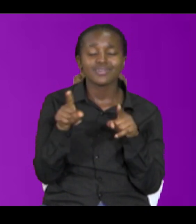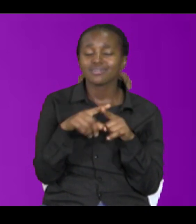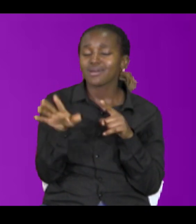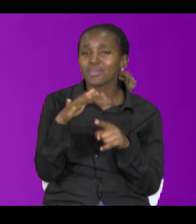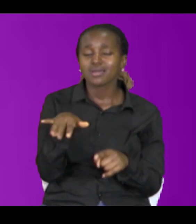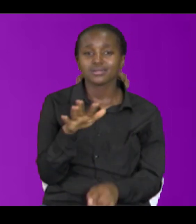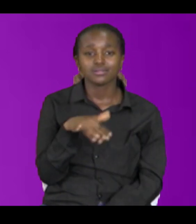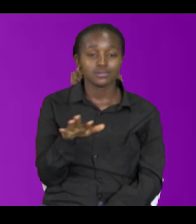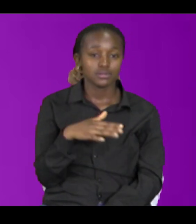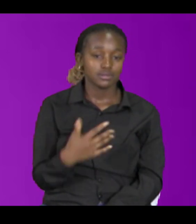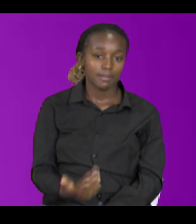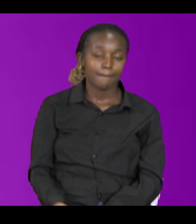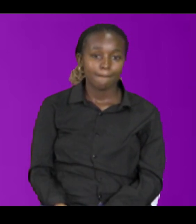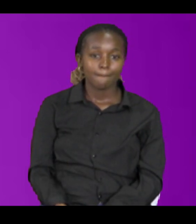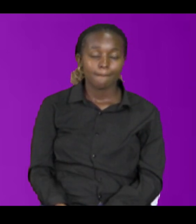but